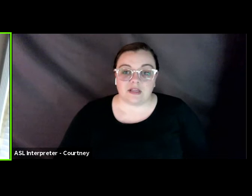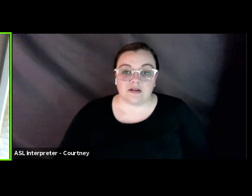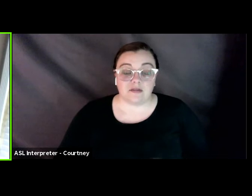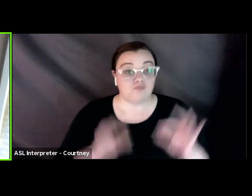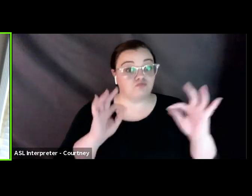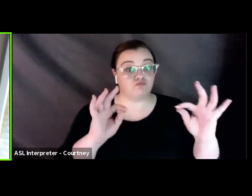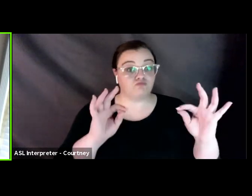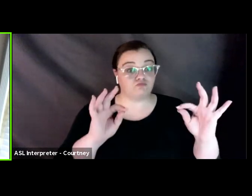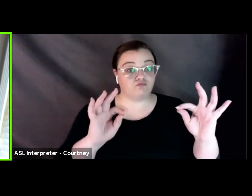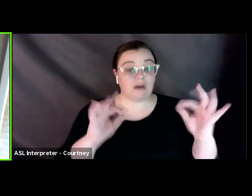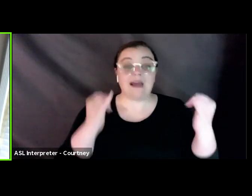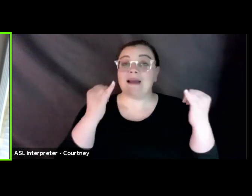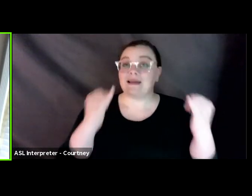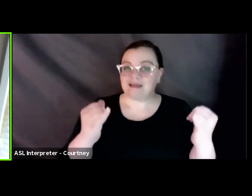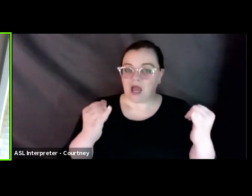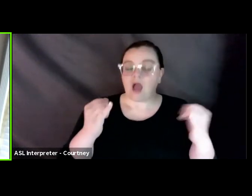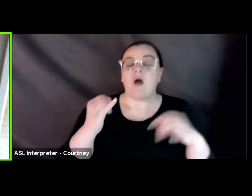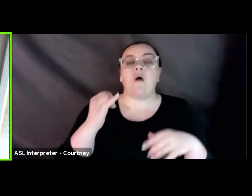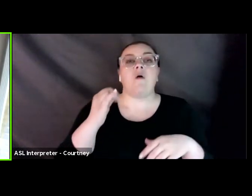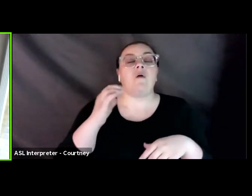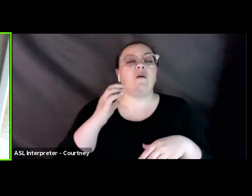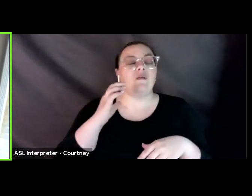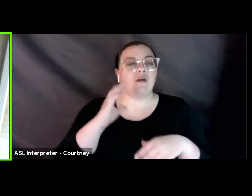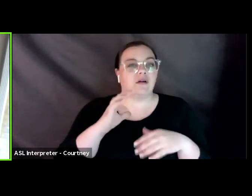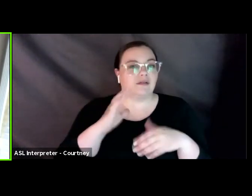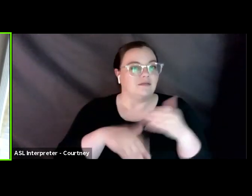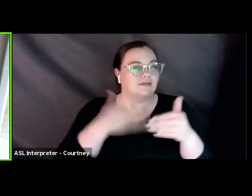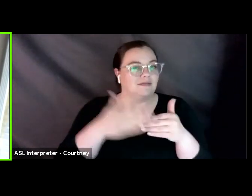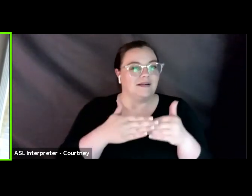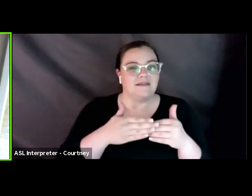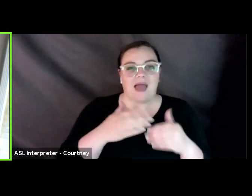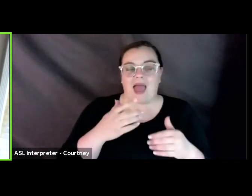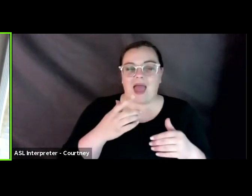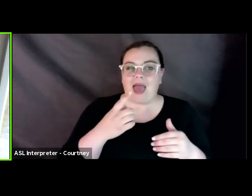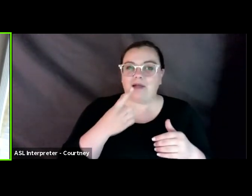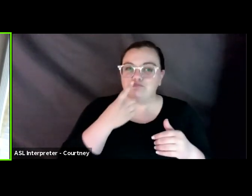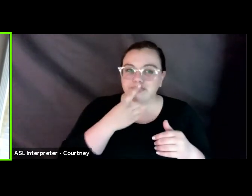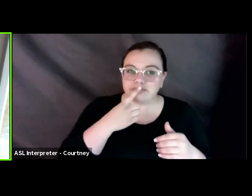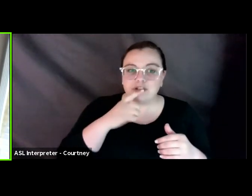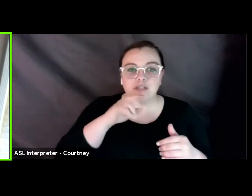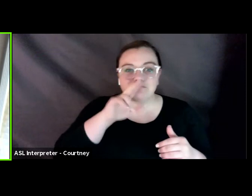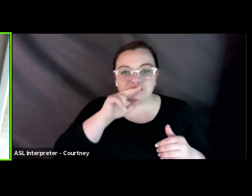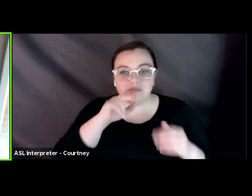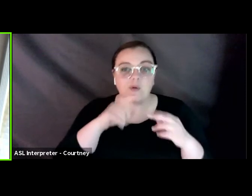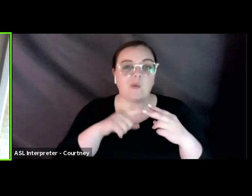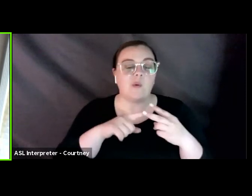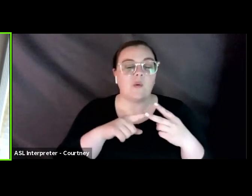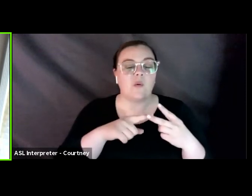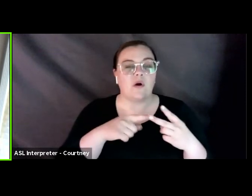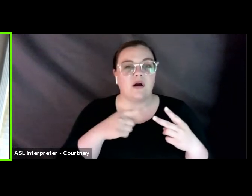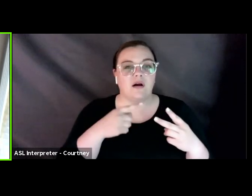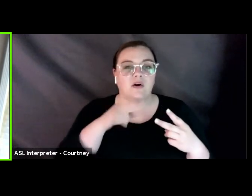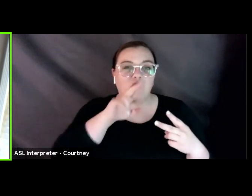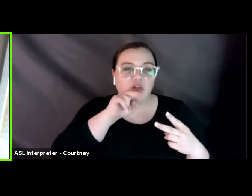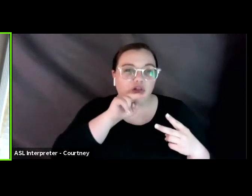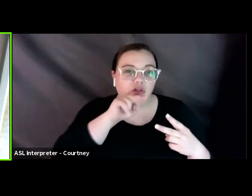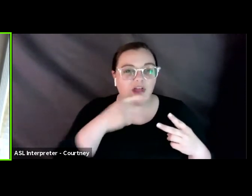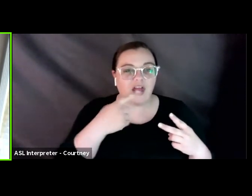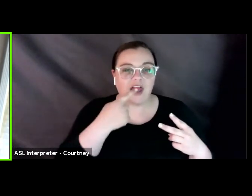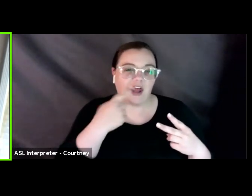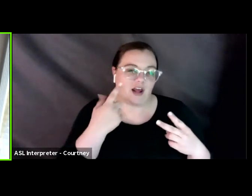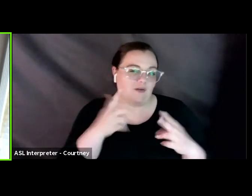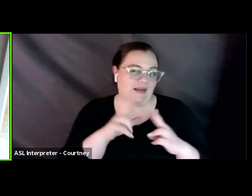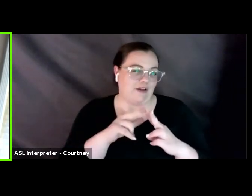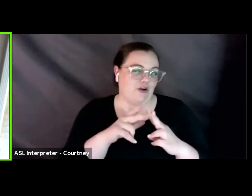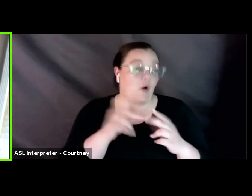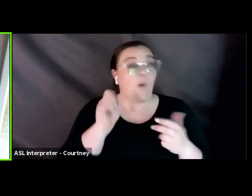so now we are going to move into the lip trill or the tongue trill, floppy lips,